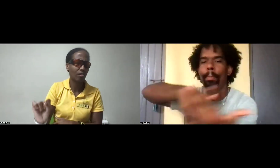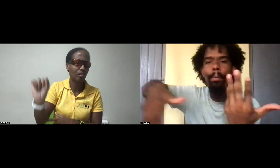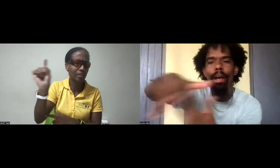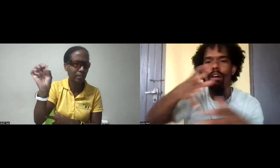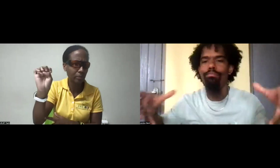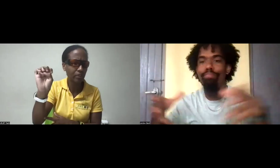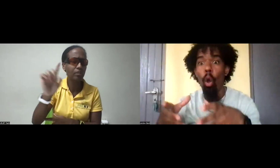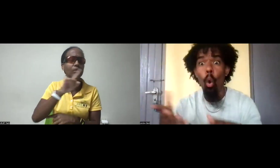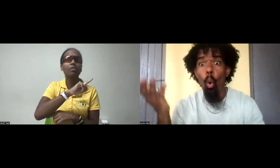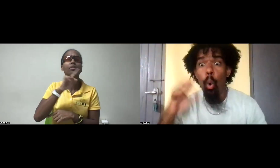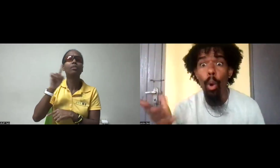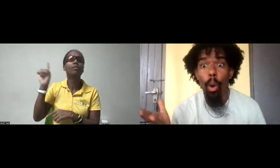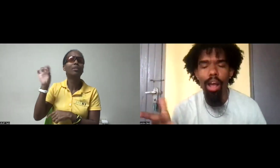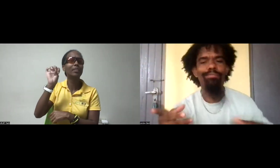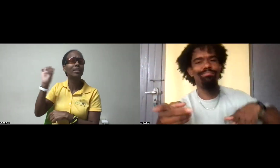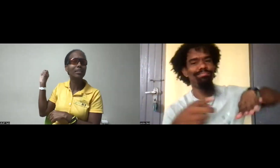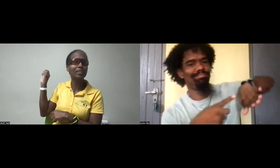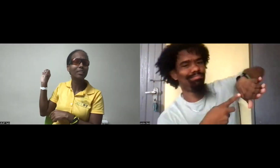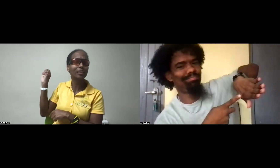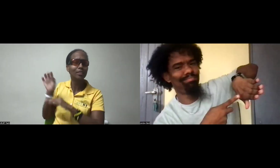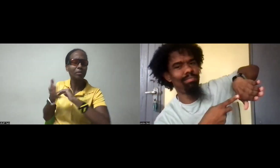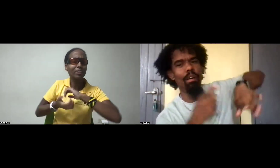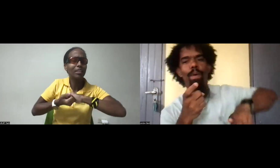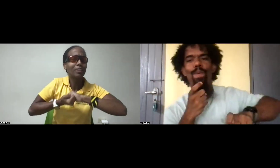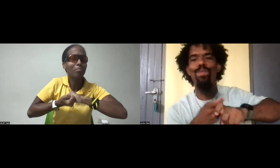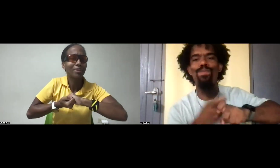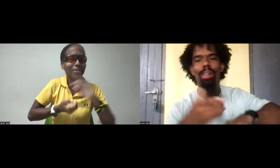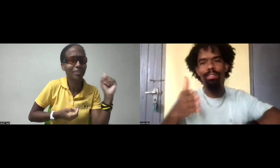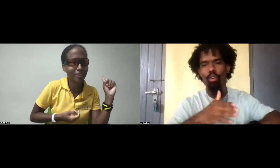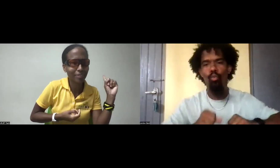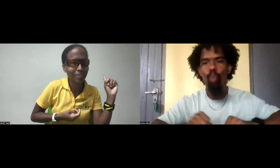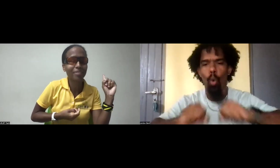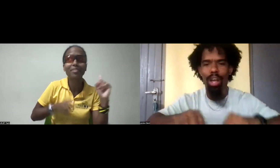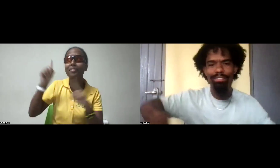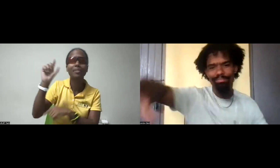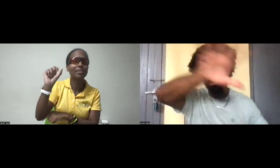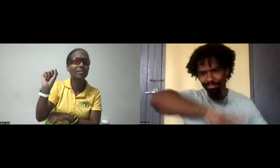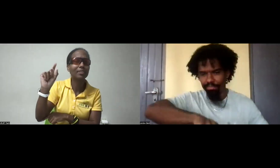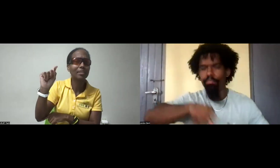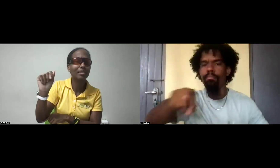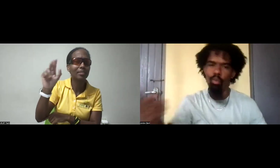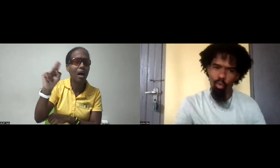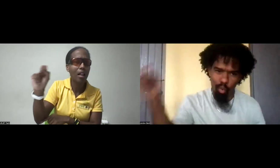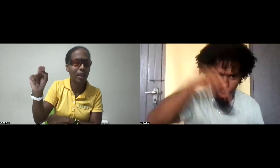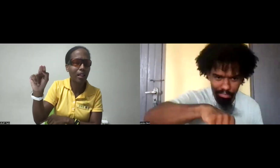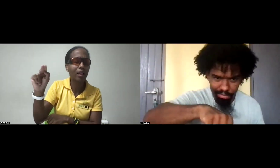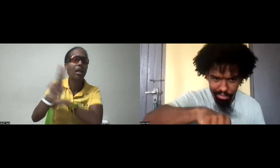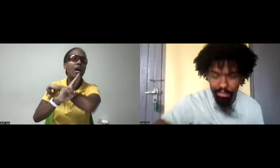community is in St. Elizabeth, South St. Elizabeth, and Eastern St. Thomas and